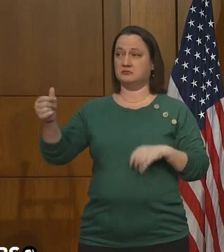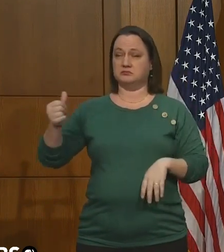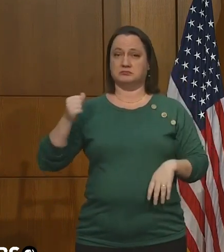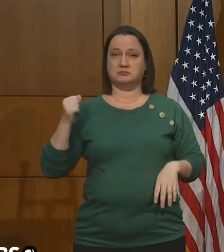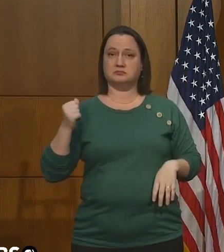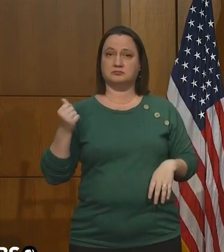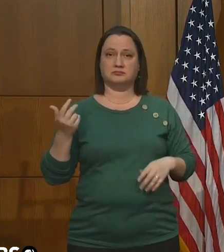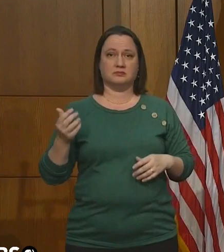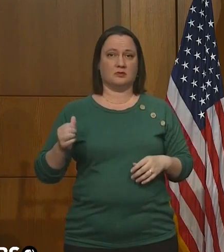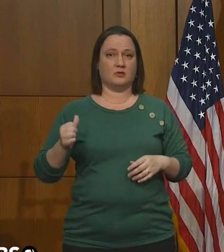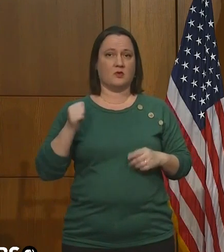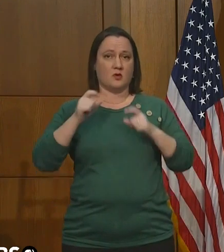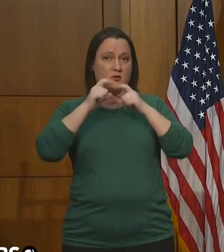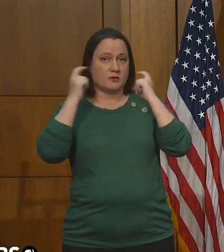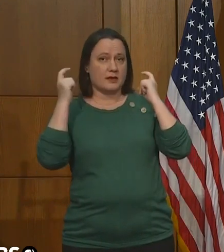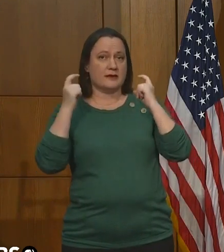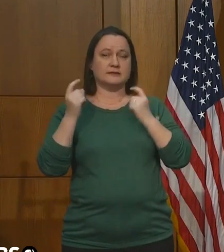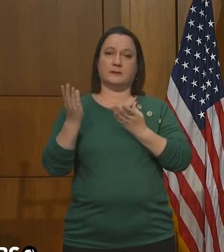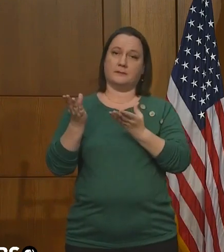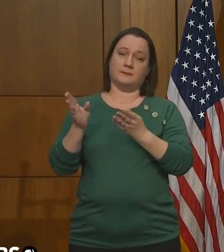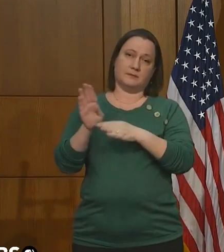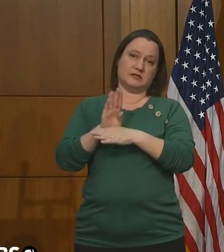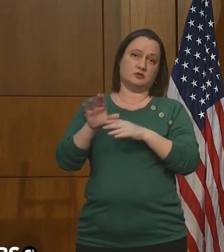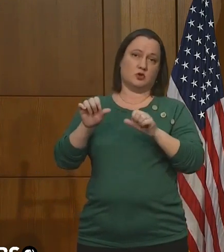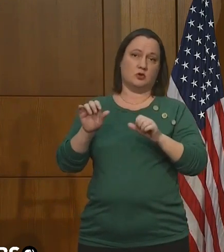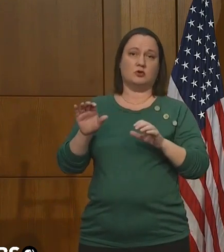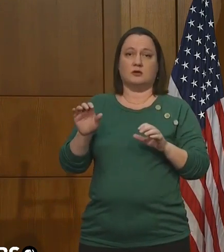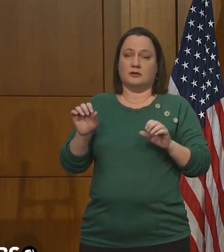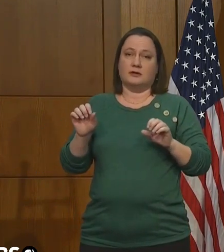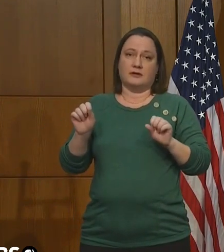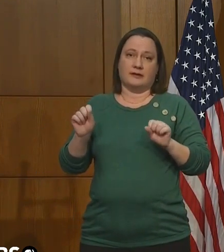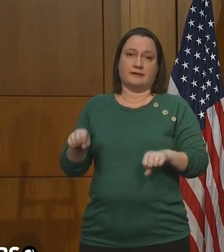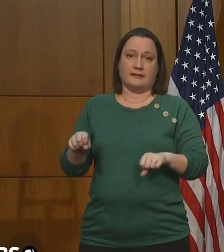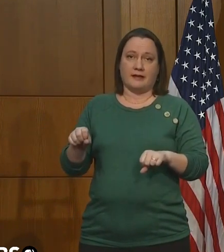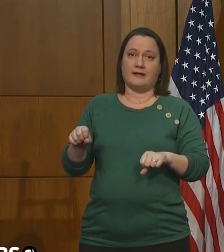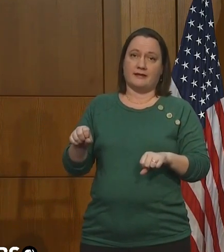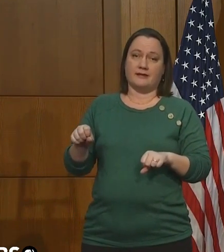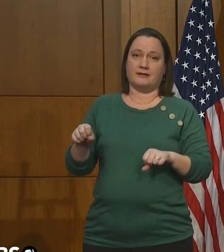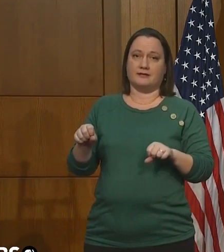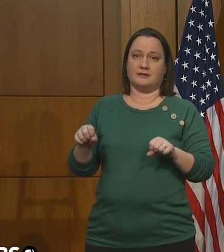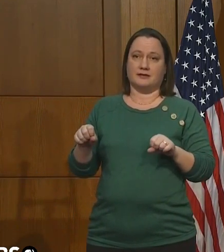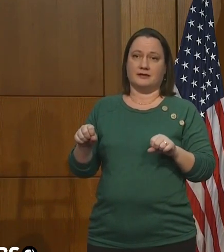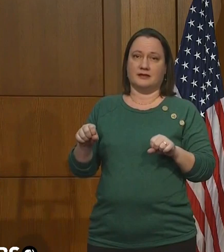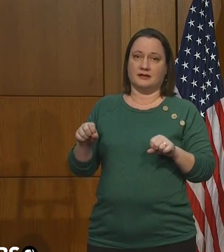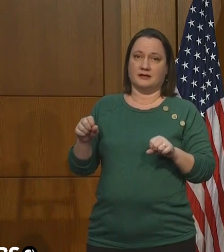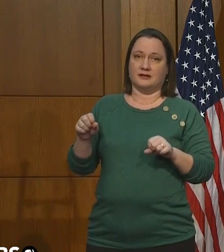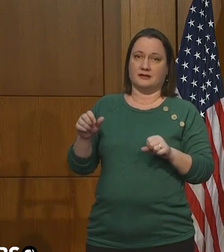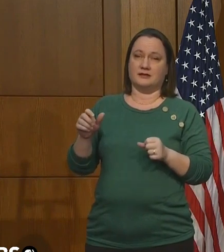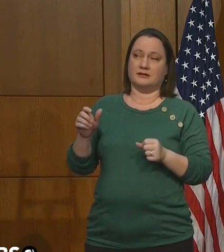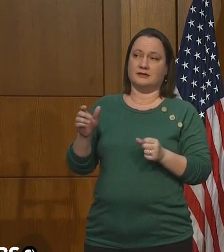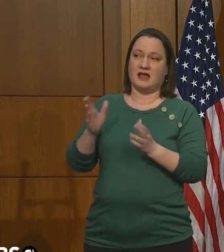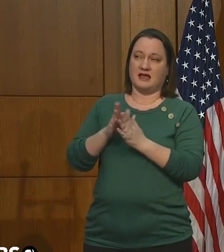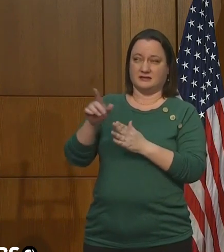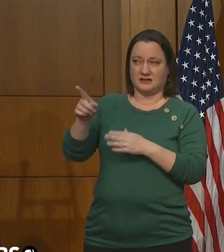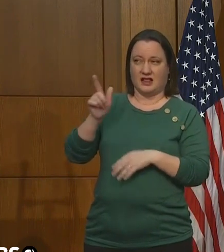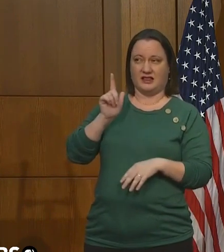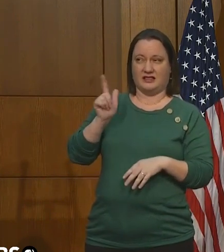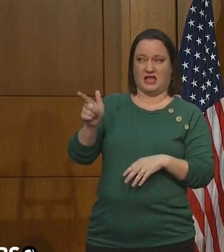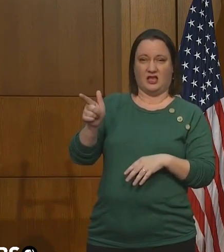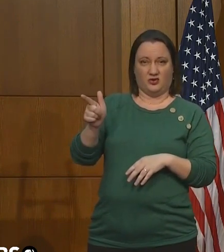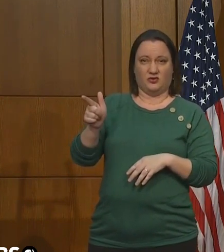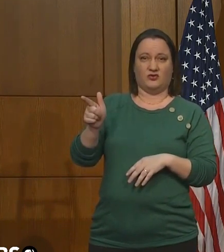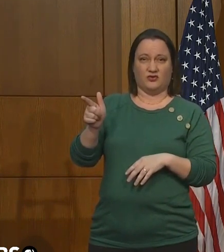be persuaded by the business owner, certainly the business owner can ask that patron to maybe return at a different time when they are more